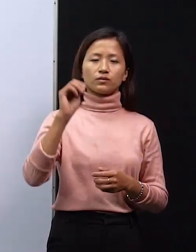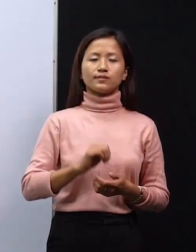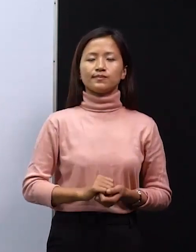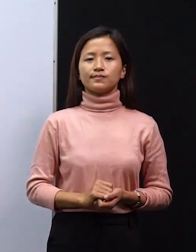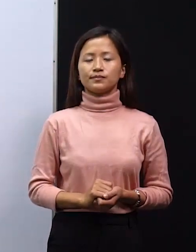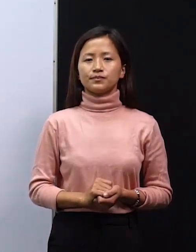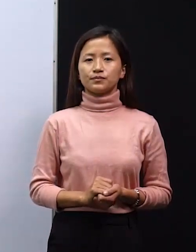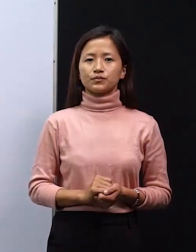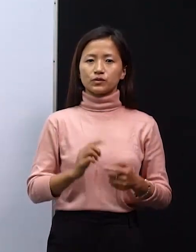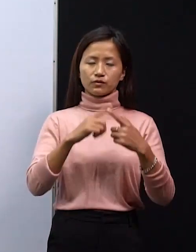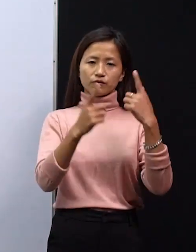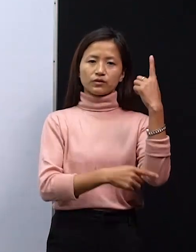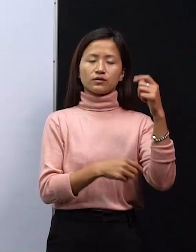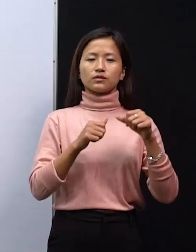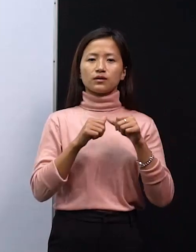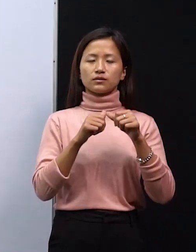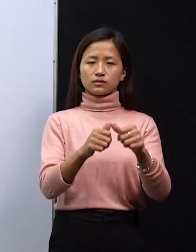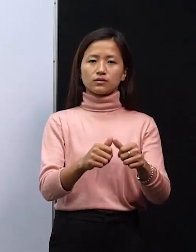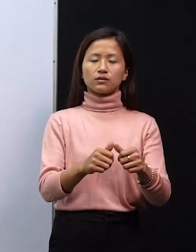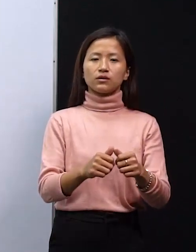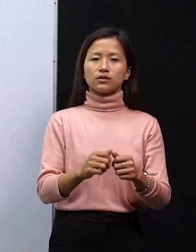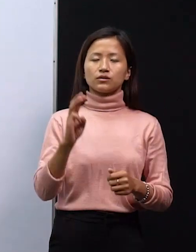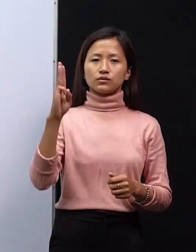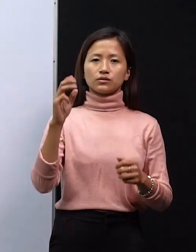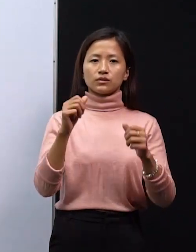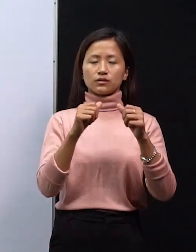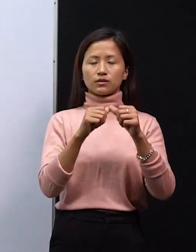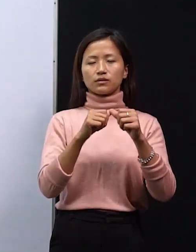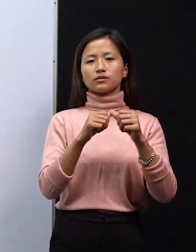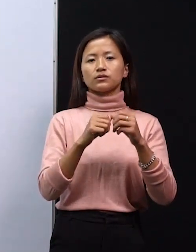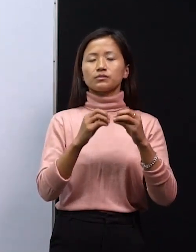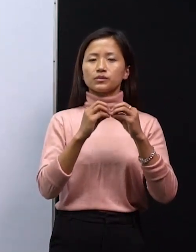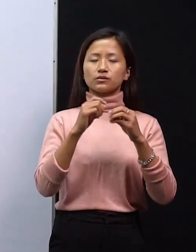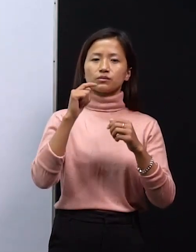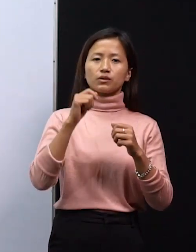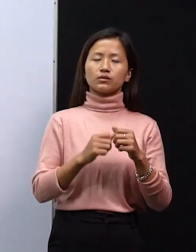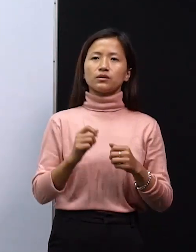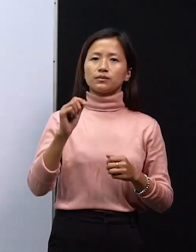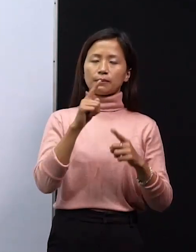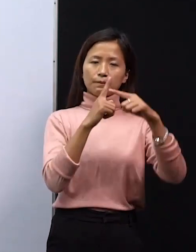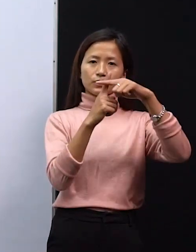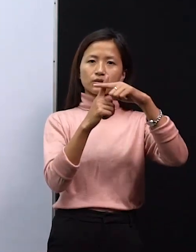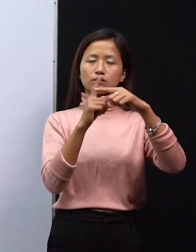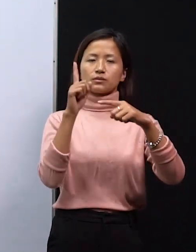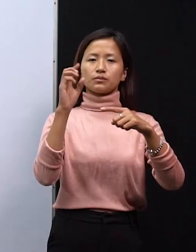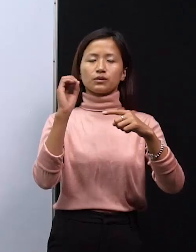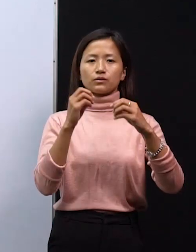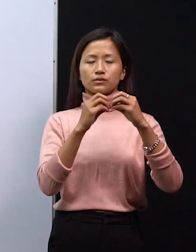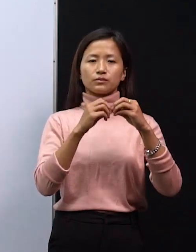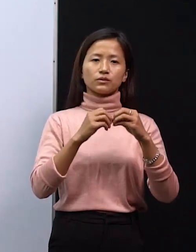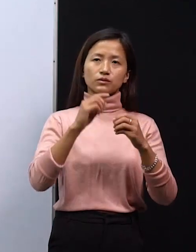So this is your final answer. 3a to the power 2 plus 10a to the power 2 b to the power